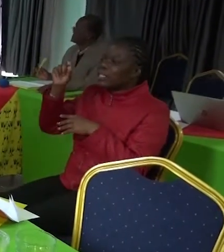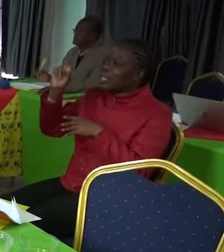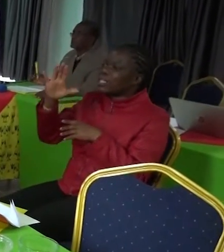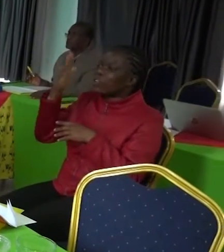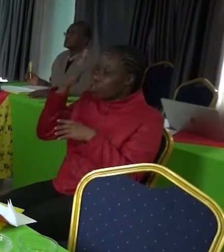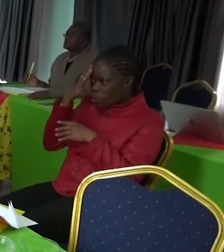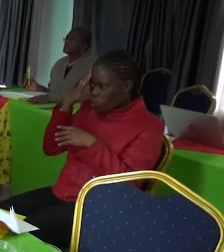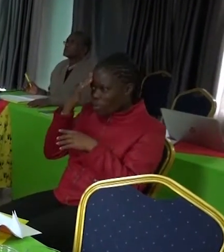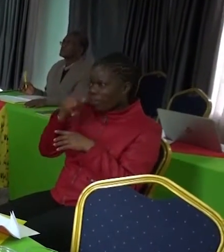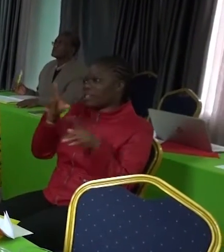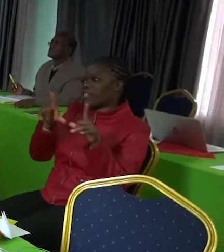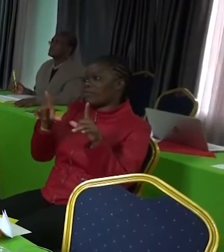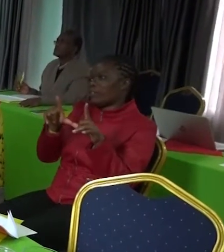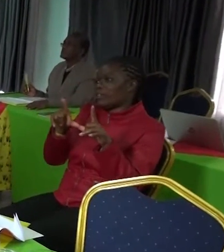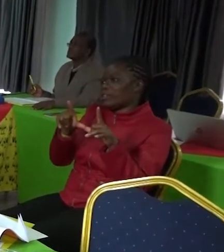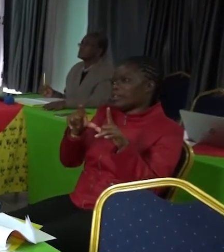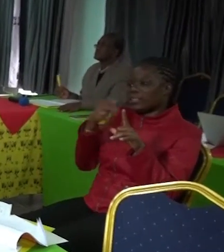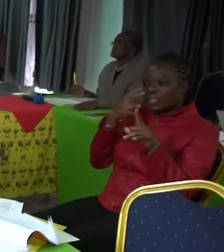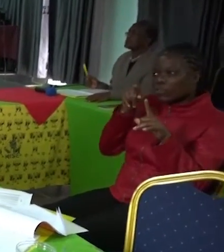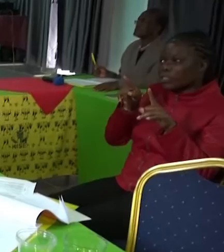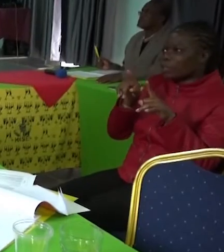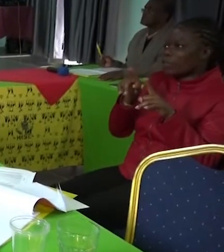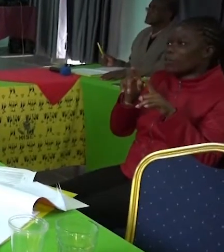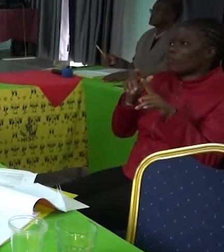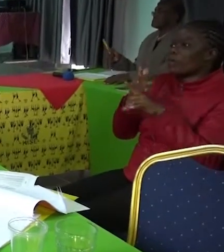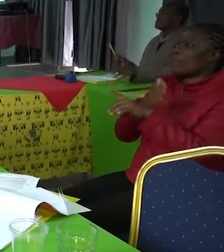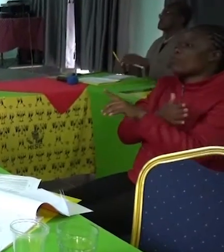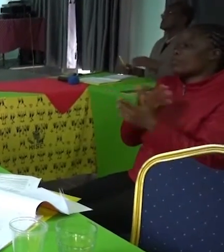globally. And so you have come up.